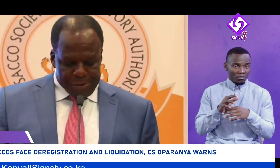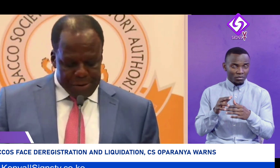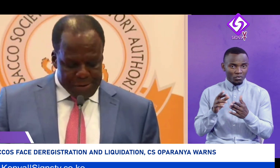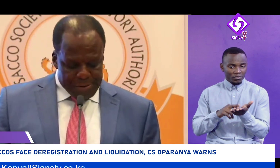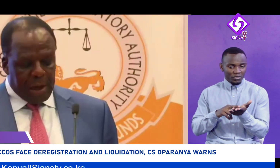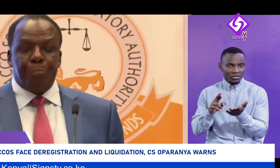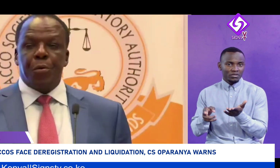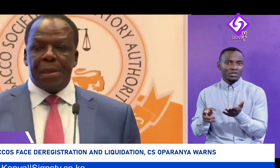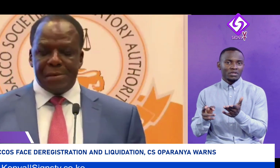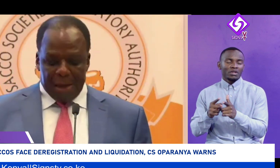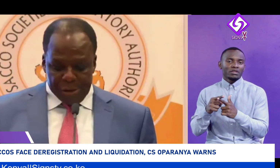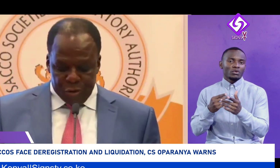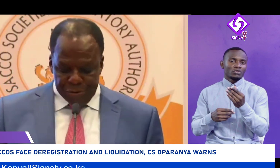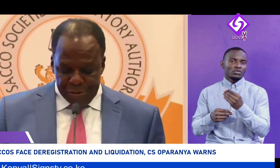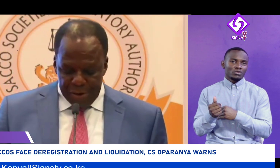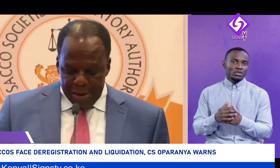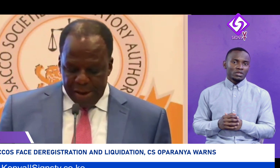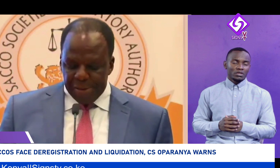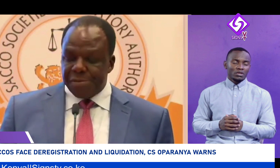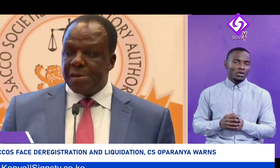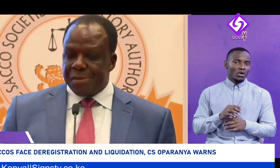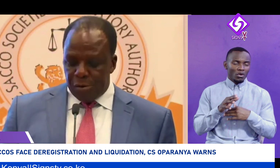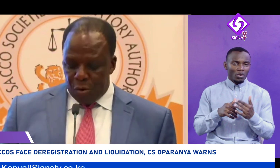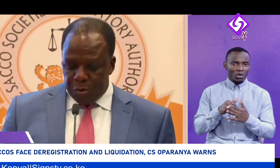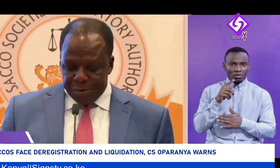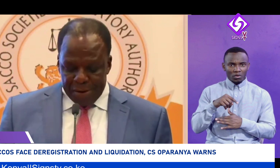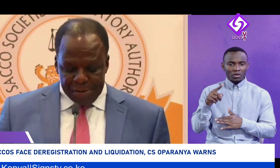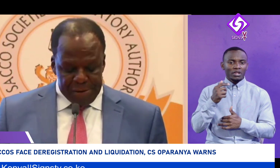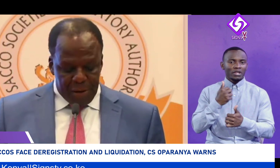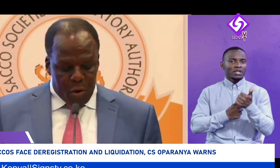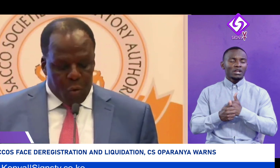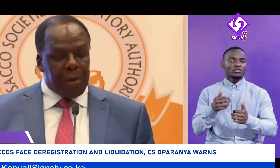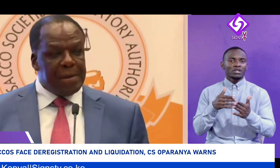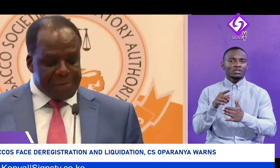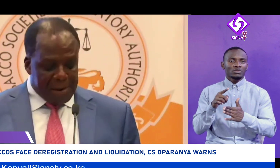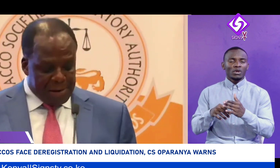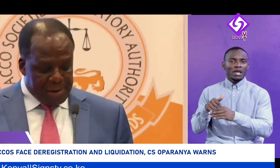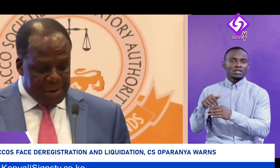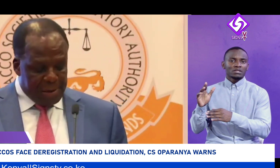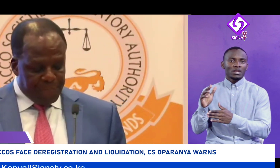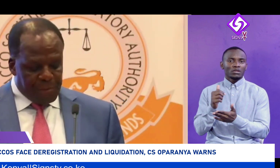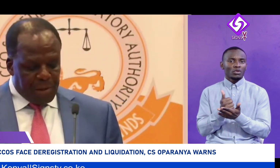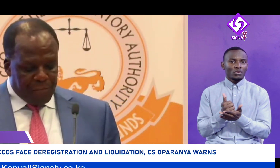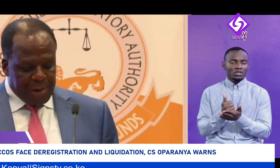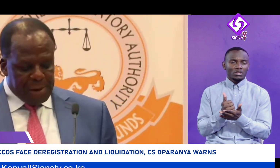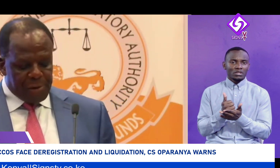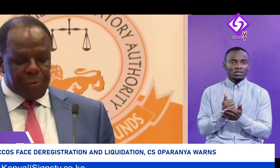liquidated. Appropriate actions against external auditors who internally failed to